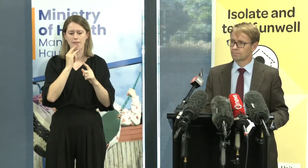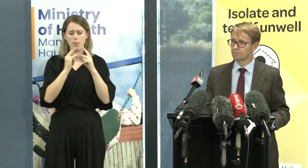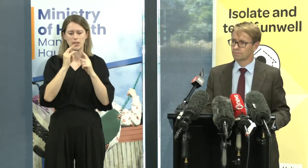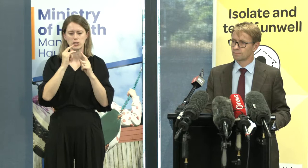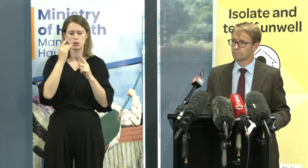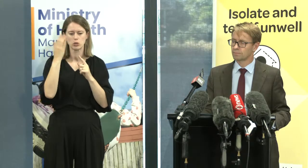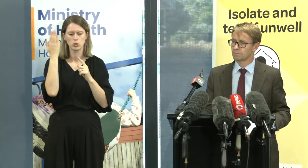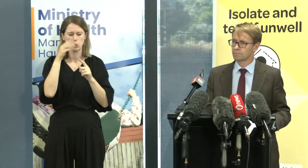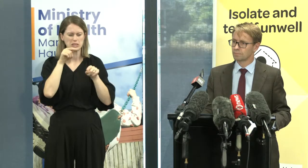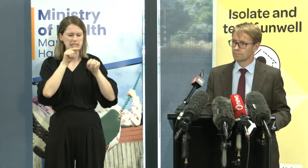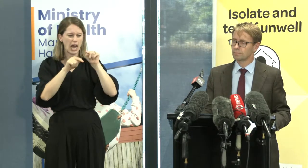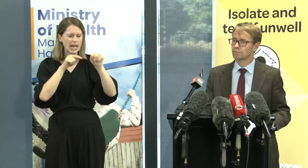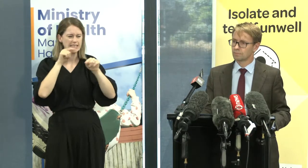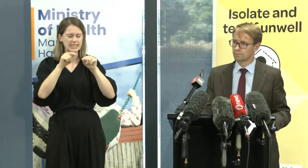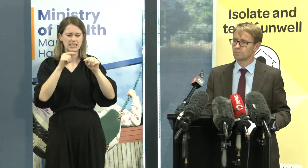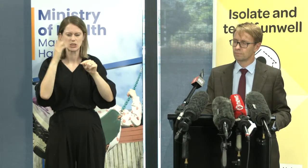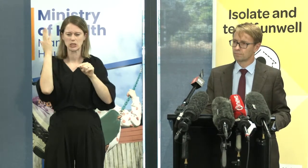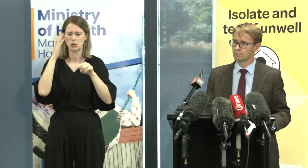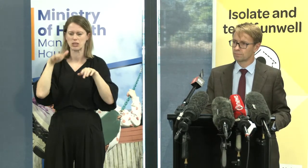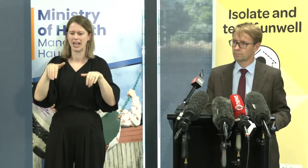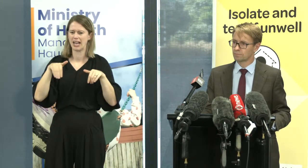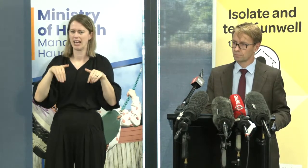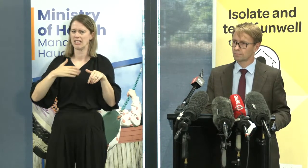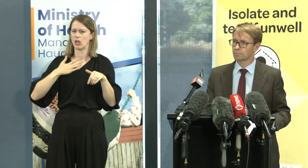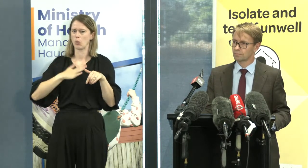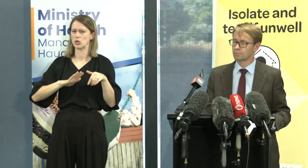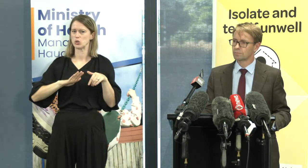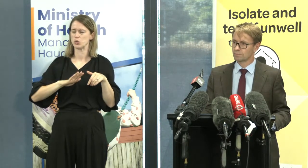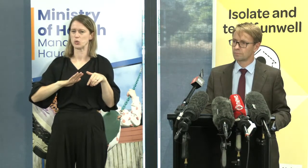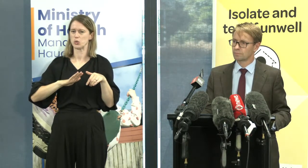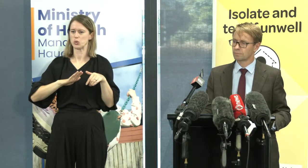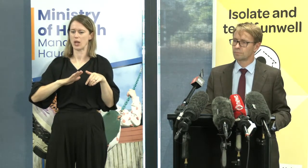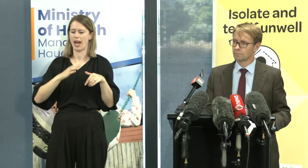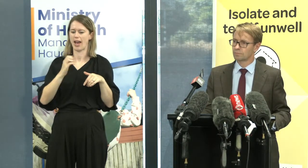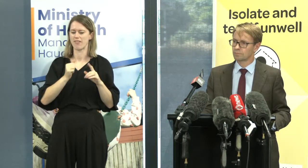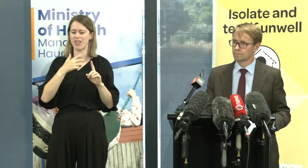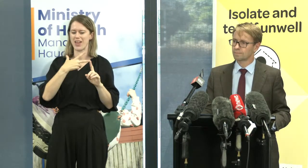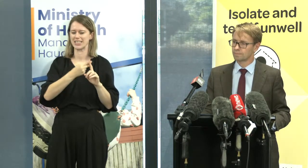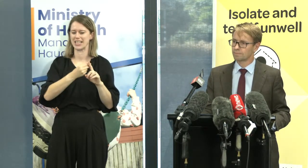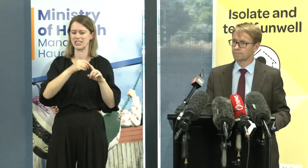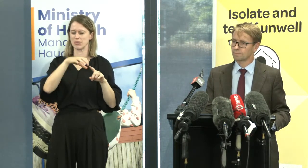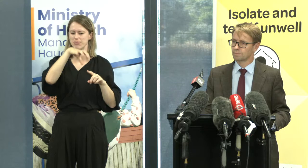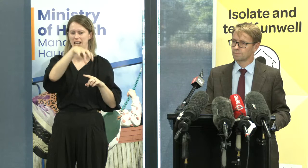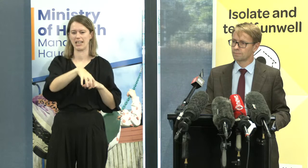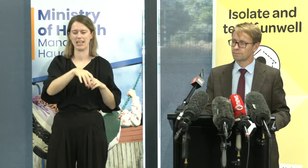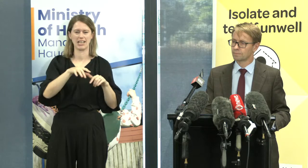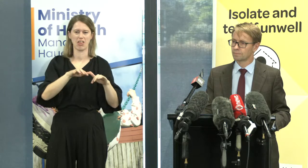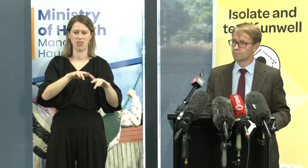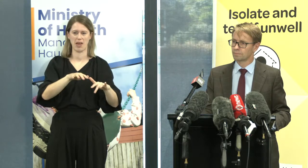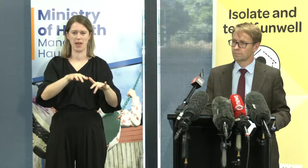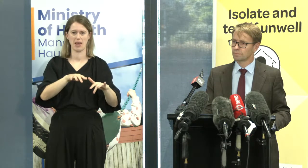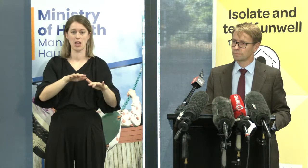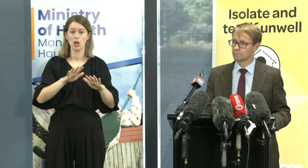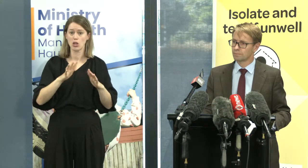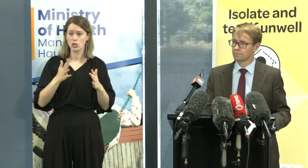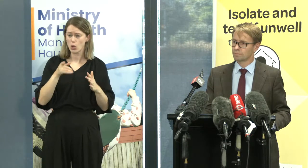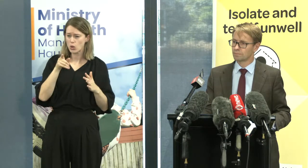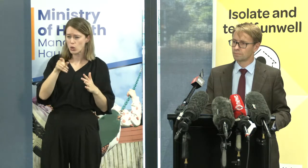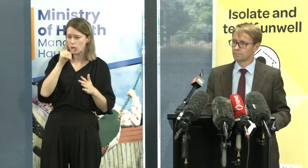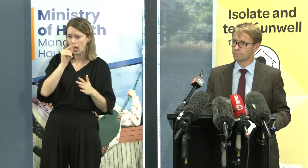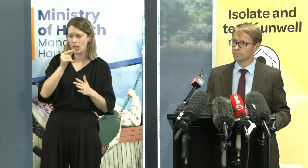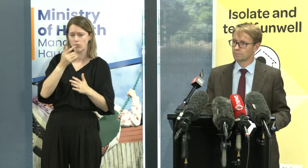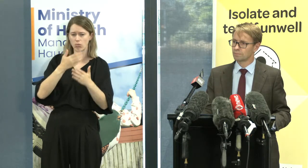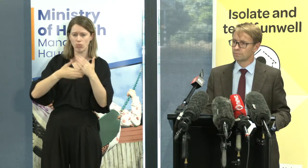feeling quite targeted and being somewhat reluctant, I guess, to actually have the paediatric vaccination roll out there as a result. So can you talk